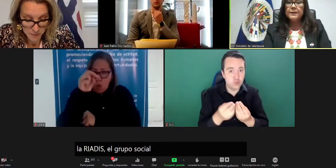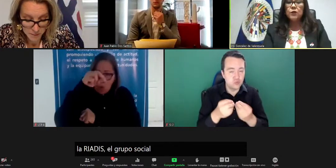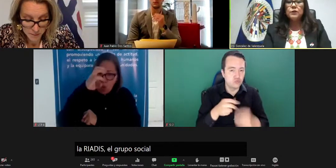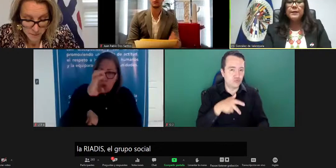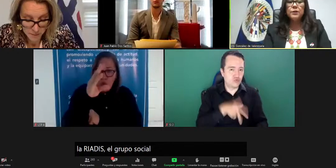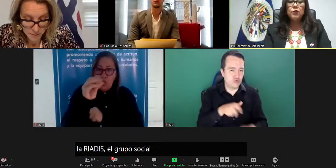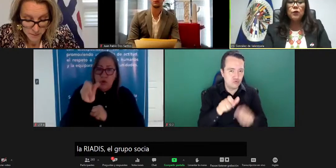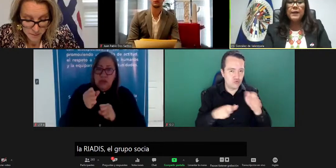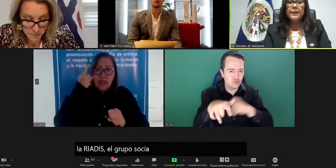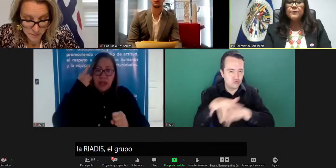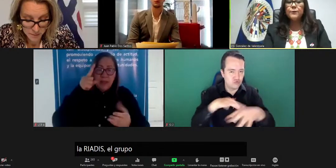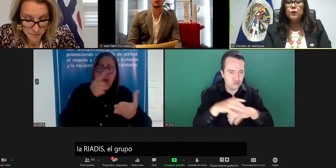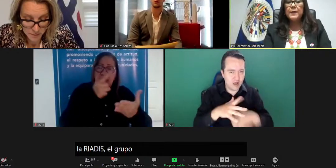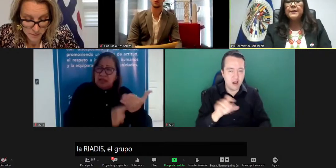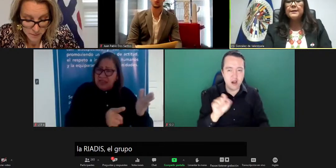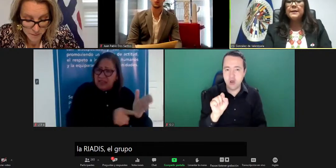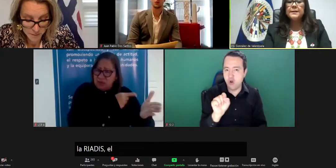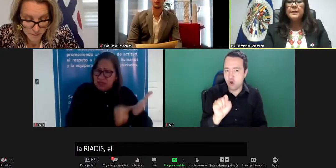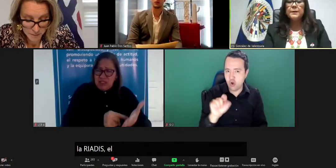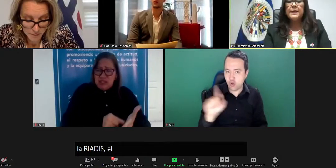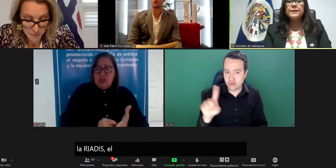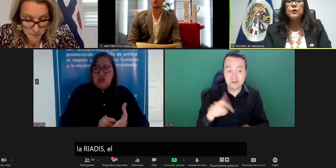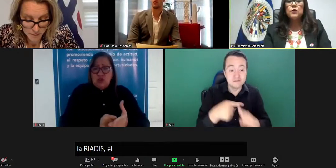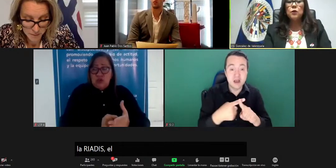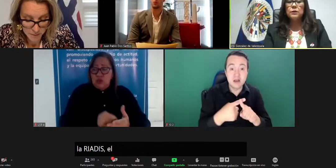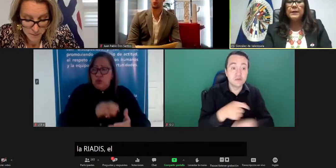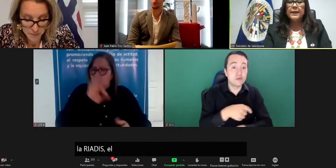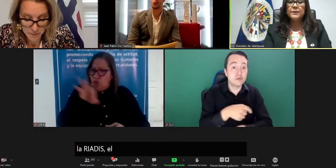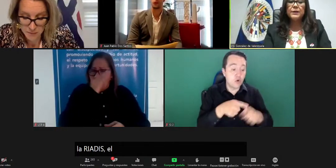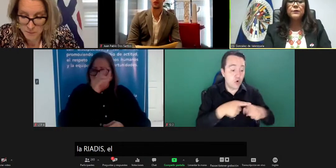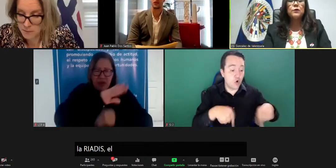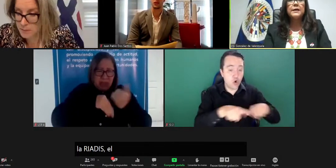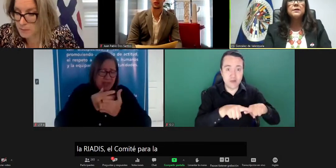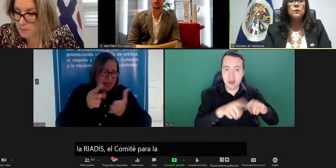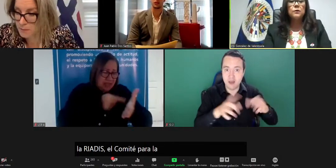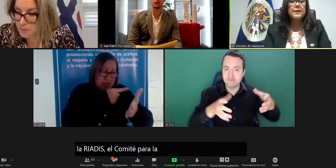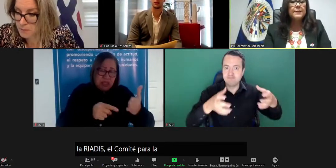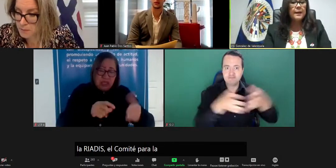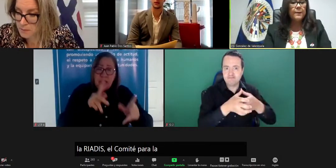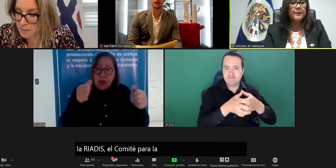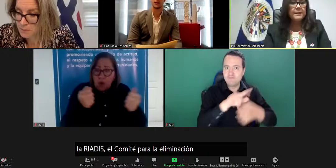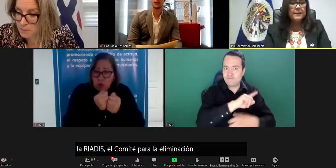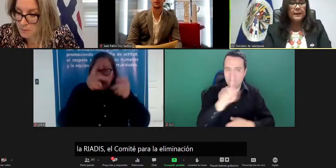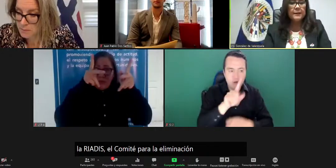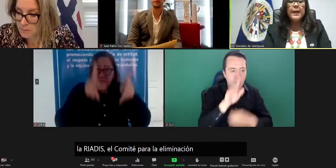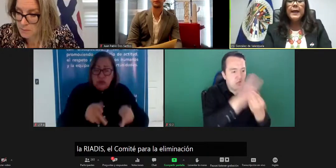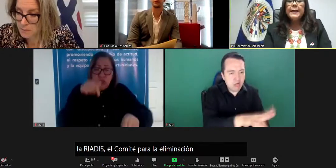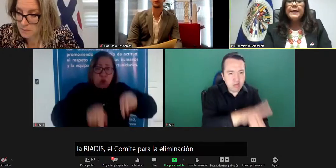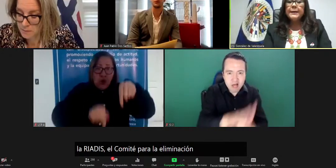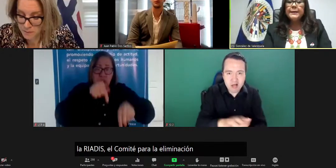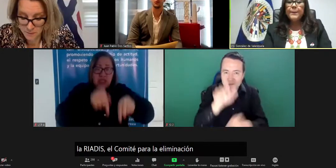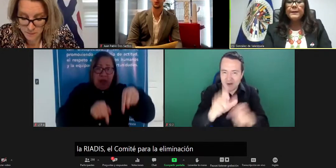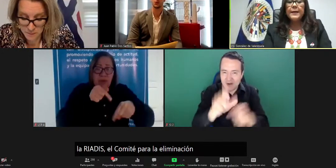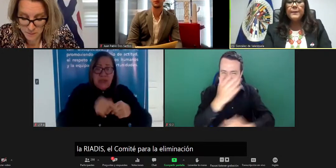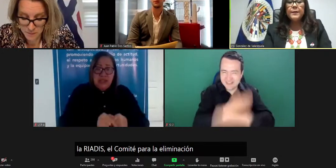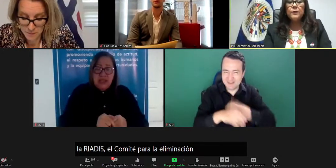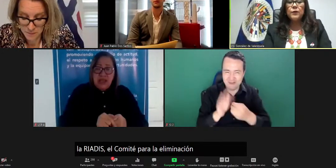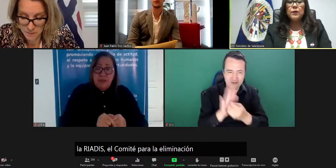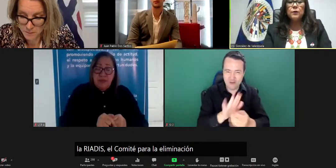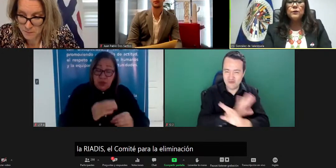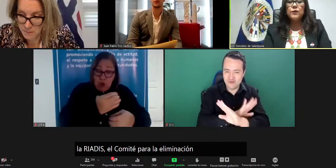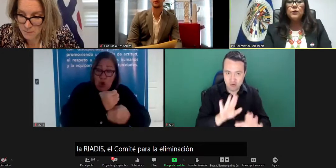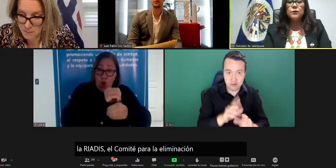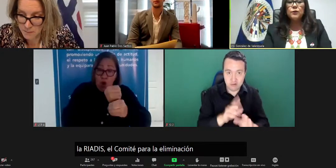society committee for the elimination of all sorts of discrimination against persons with disabilities